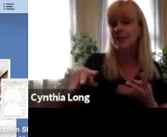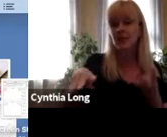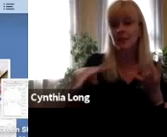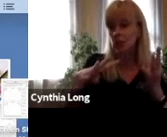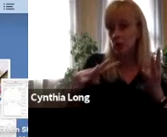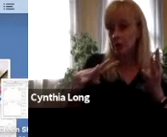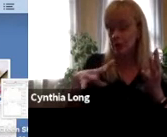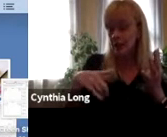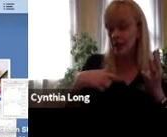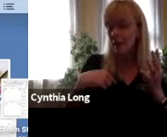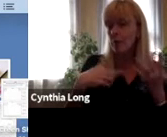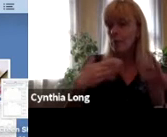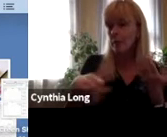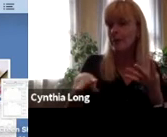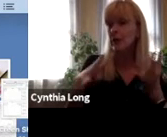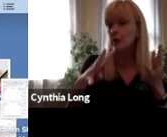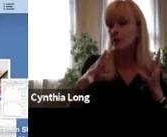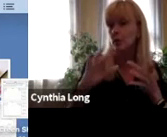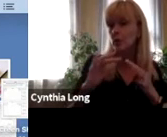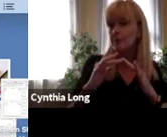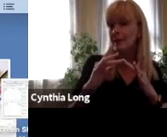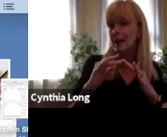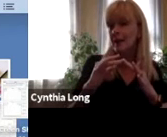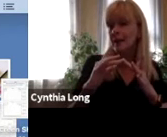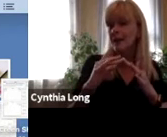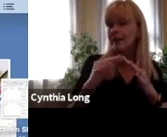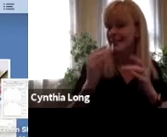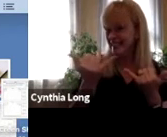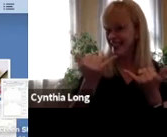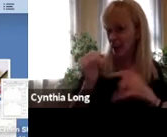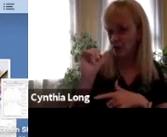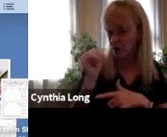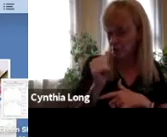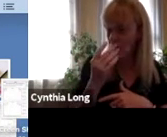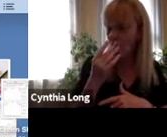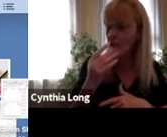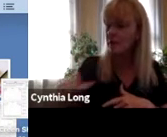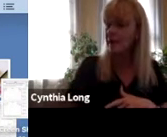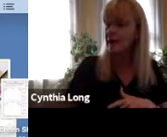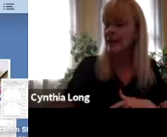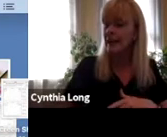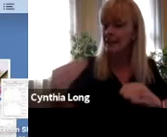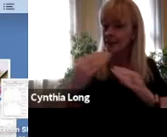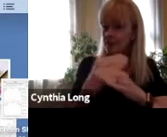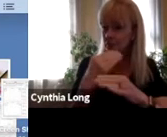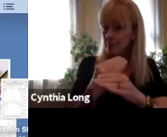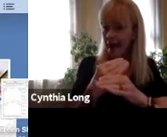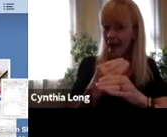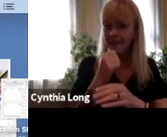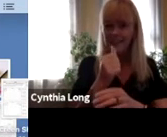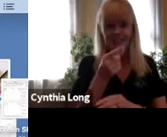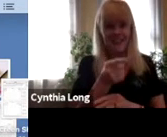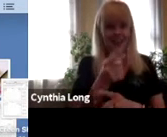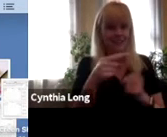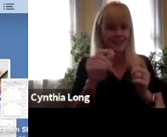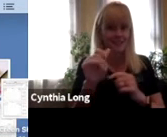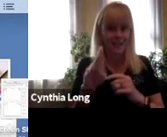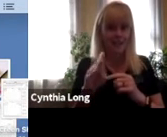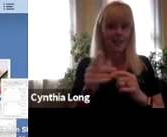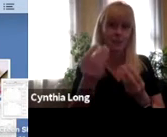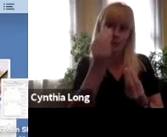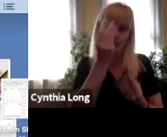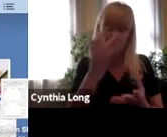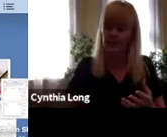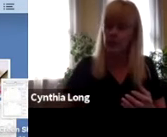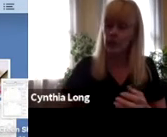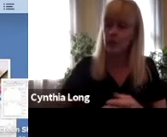well. This one's not even loaded yet. I will probably load it to the website today or tomorrow. And this is for math. This is not